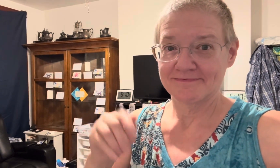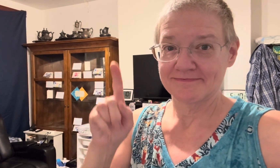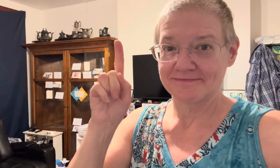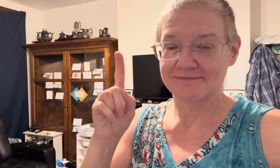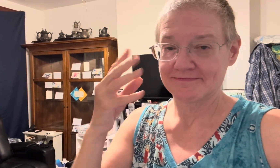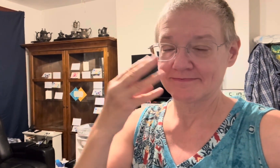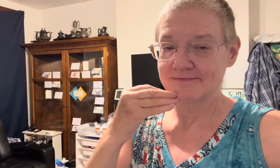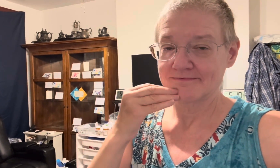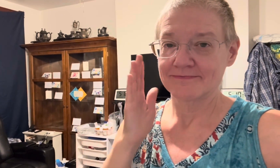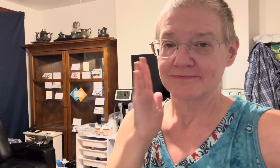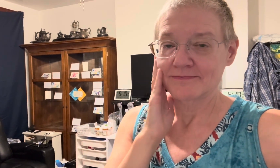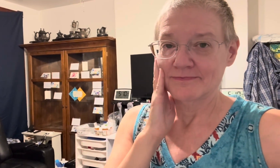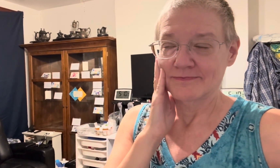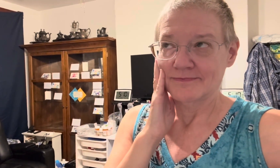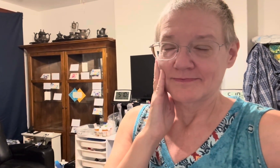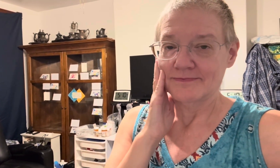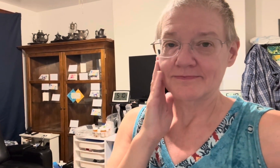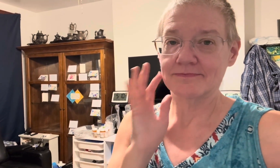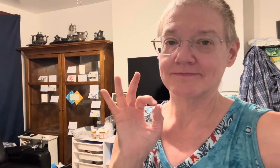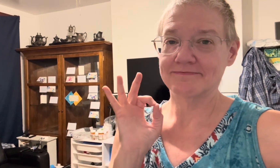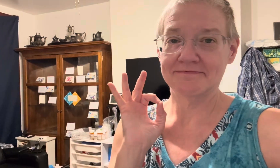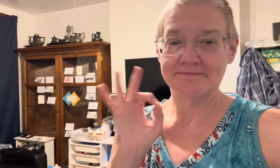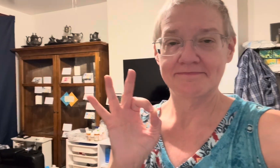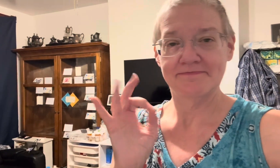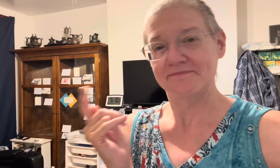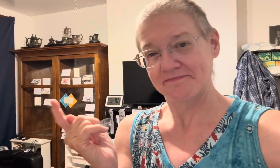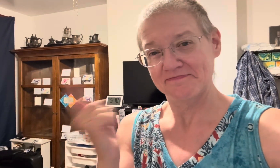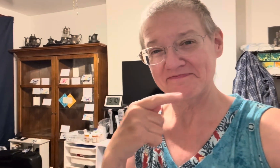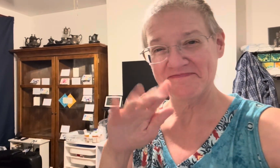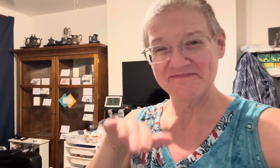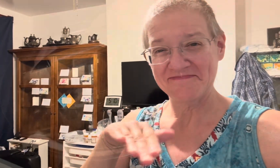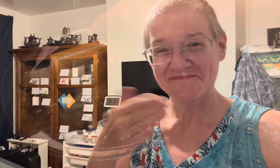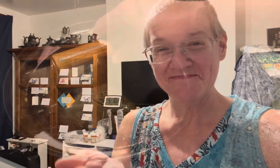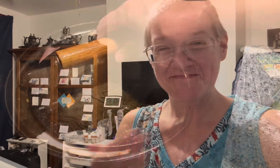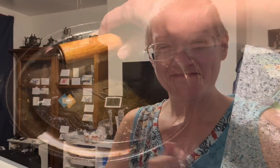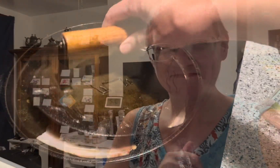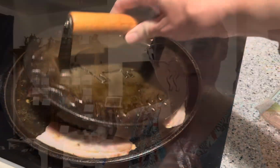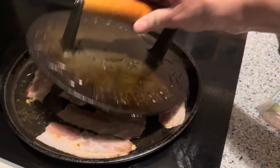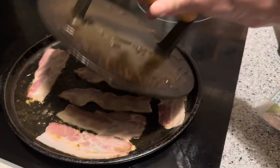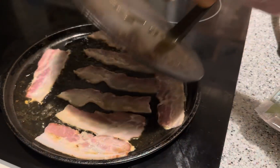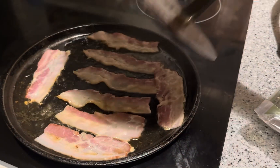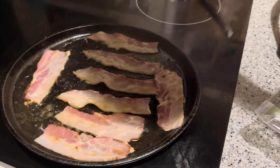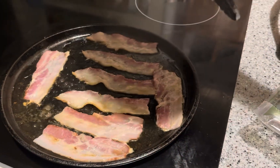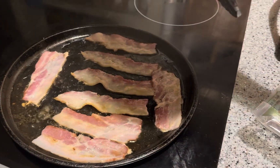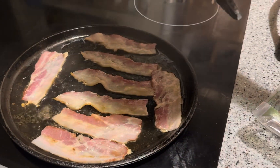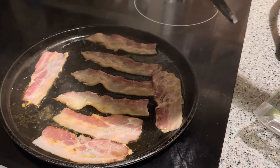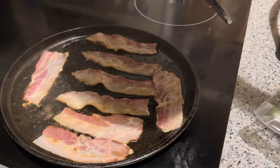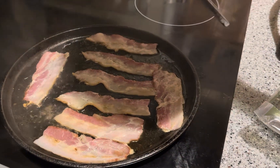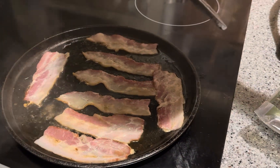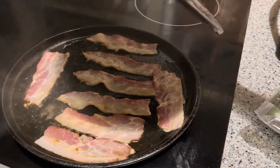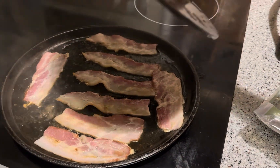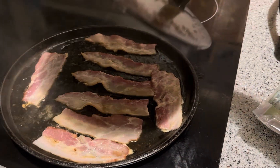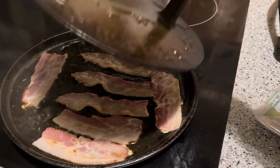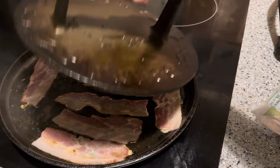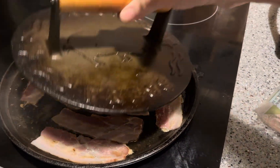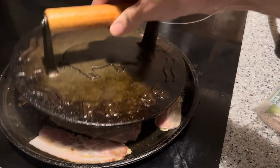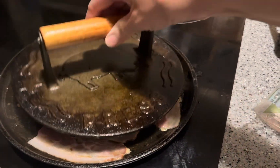Now it's my second night upstairs, sleeping in my own bed. Oh, it's been nice. Okay, let's go cook.